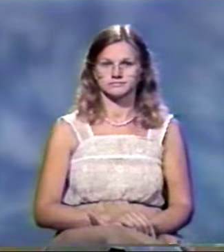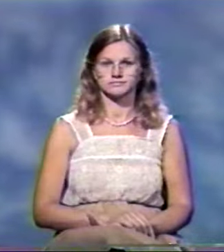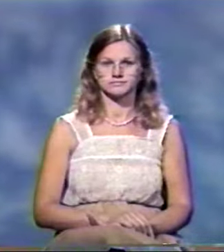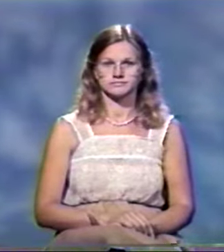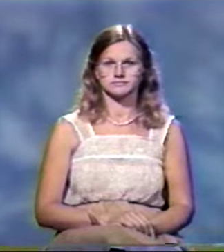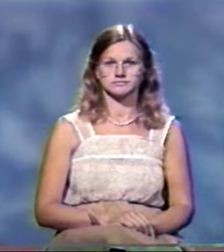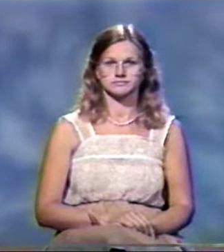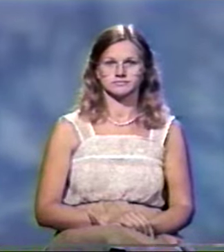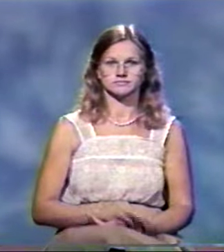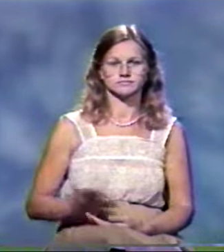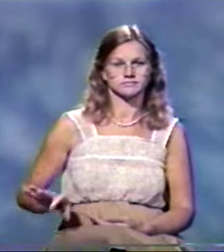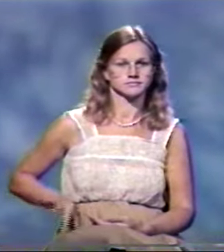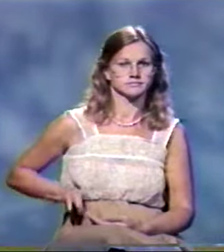To pay out of one's pocket.